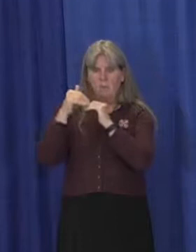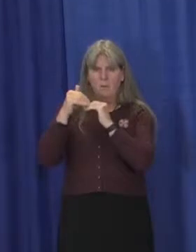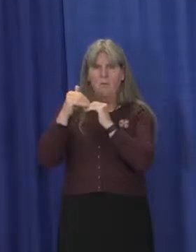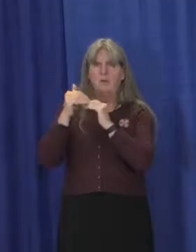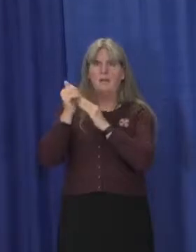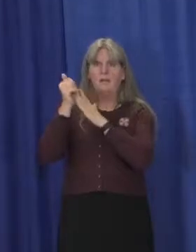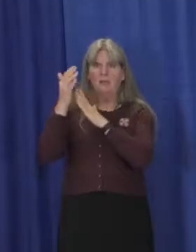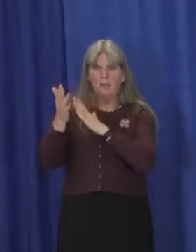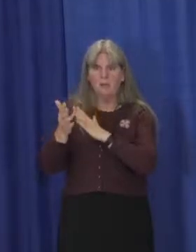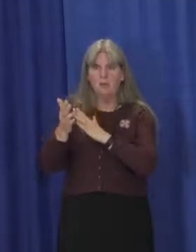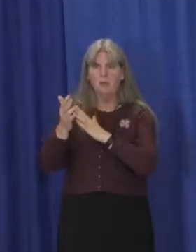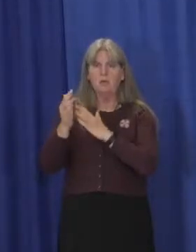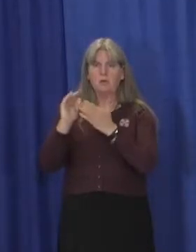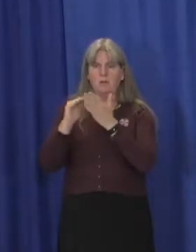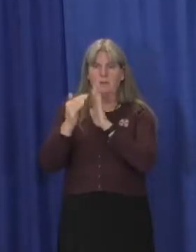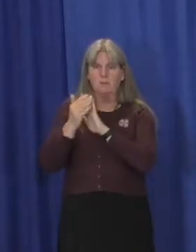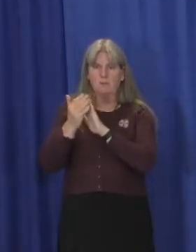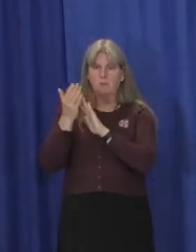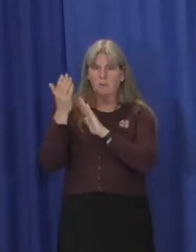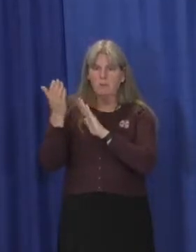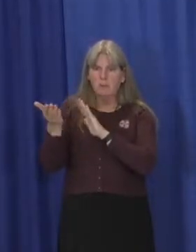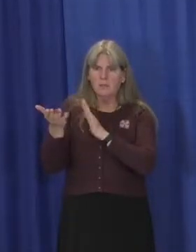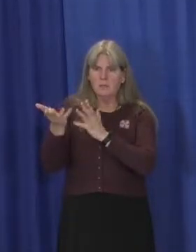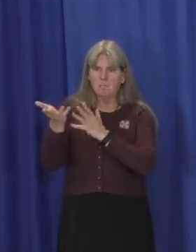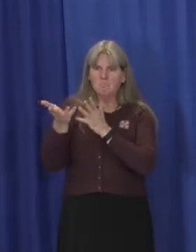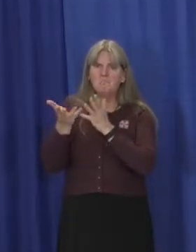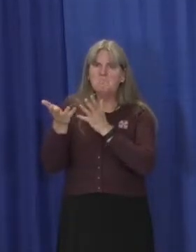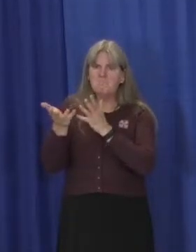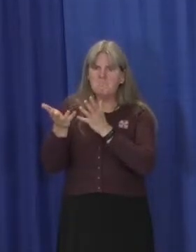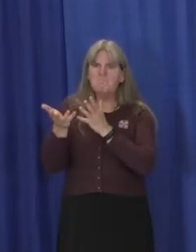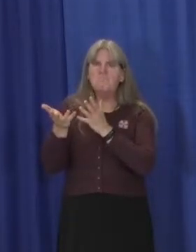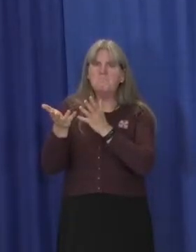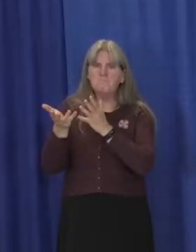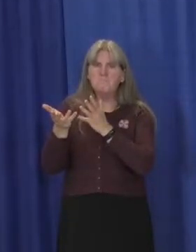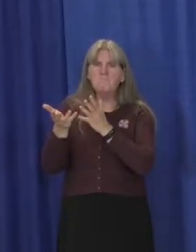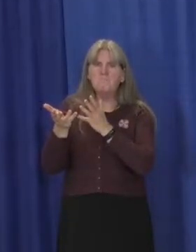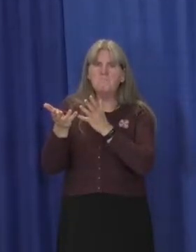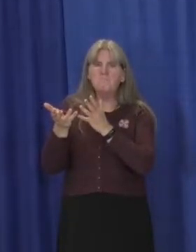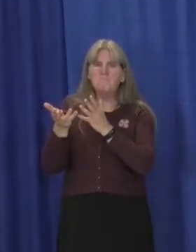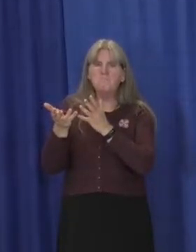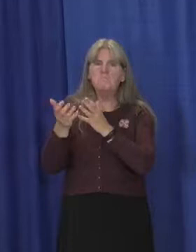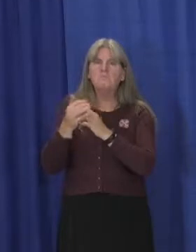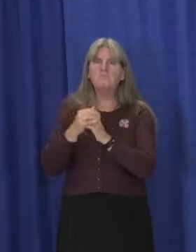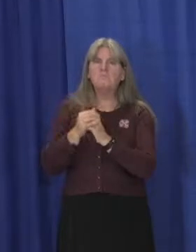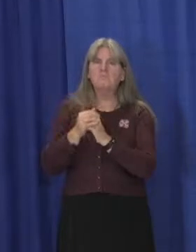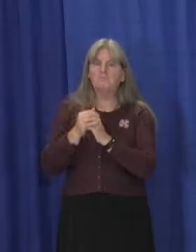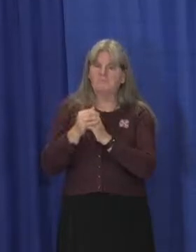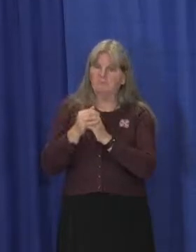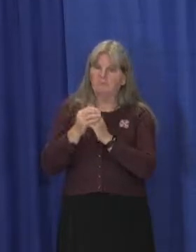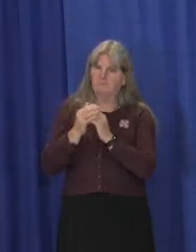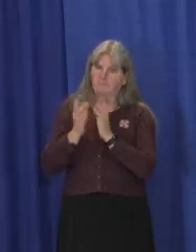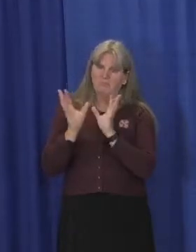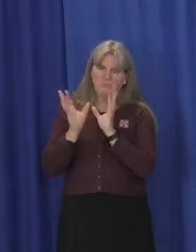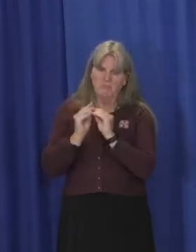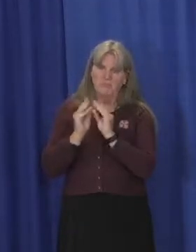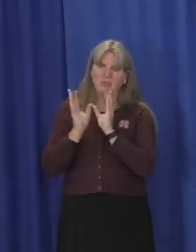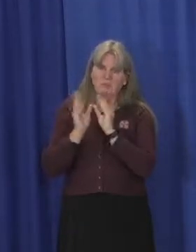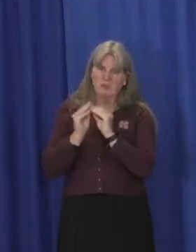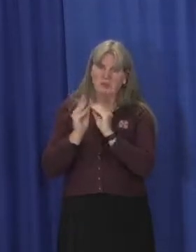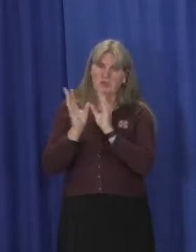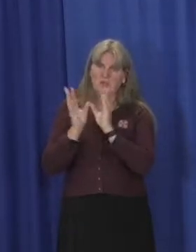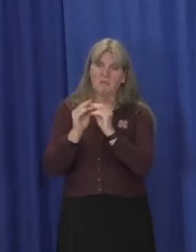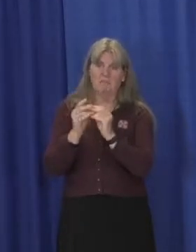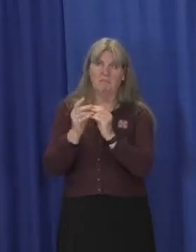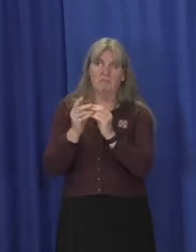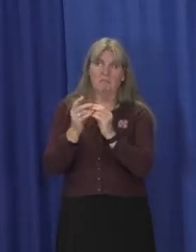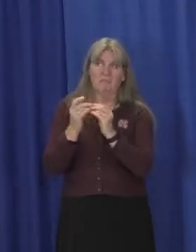and with government, and we have had regular meetings as recently as